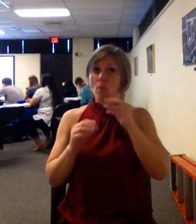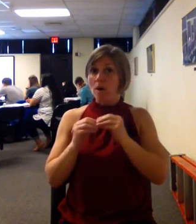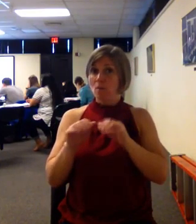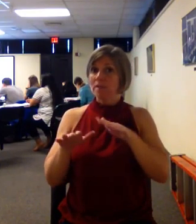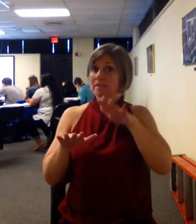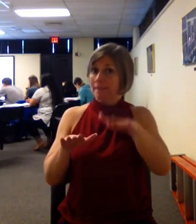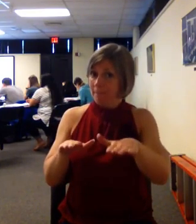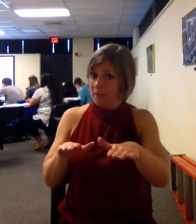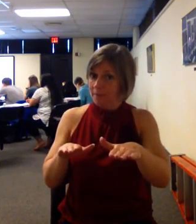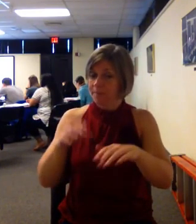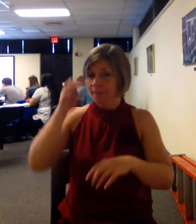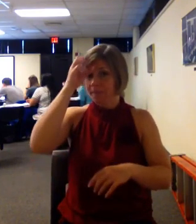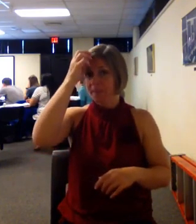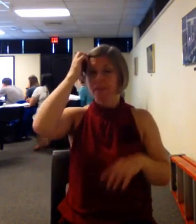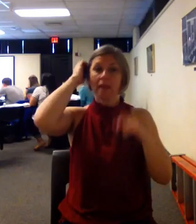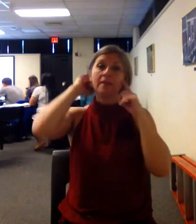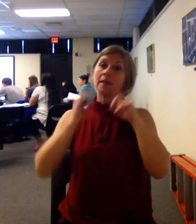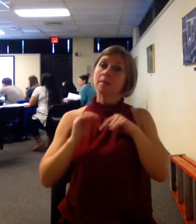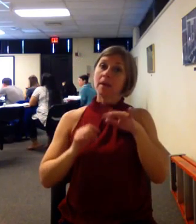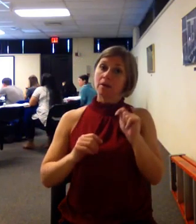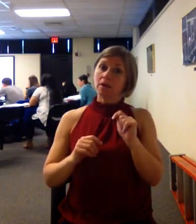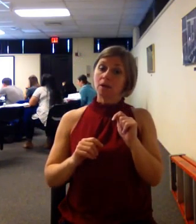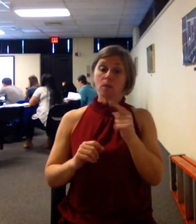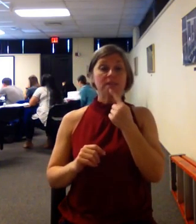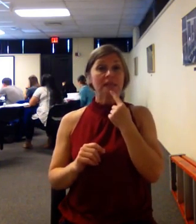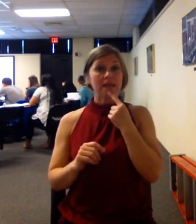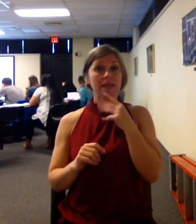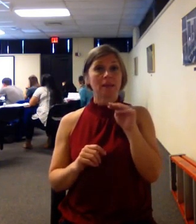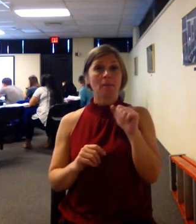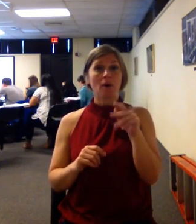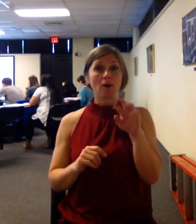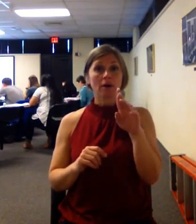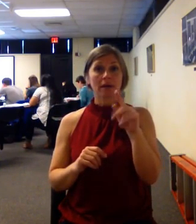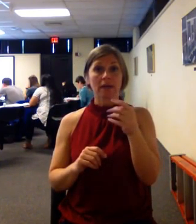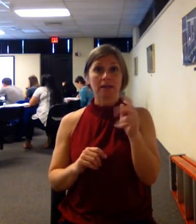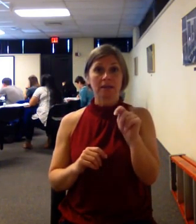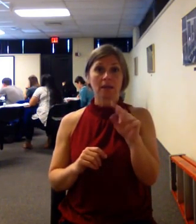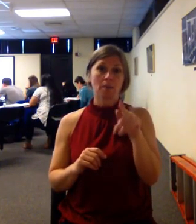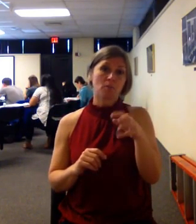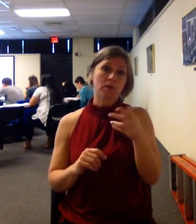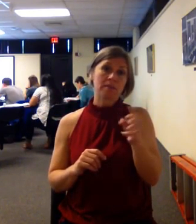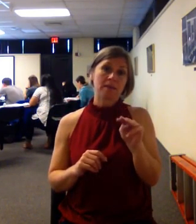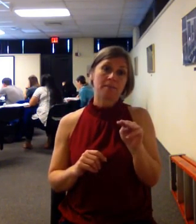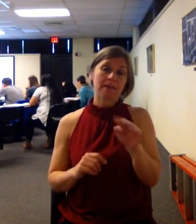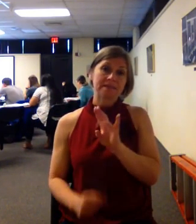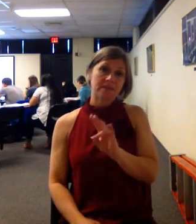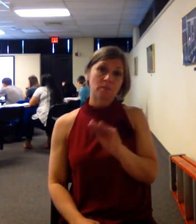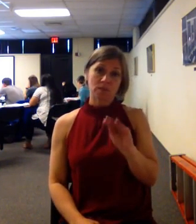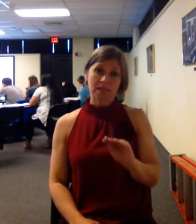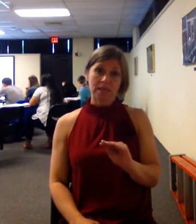it. We're saying that the market premium is 7%, the 11 minus